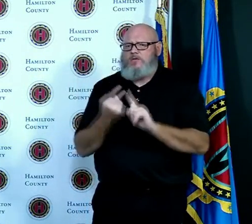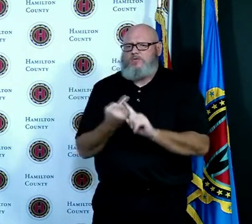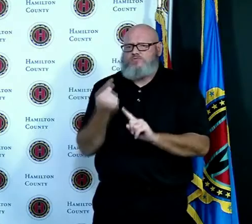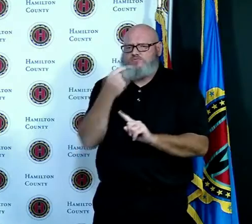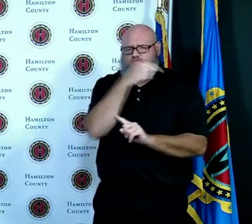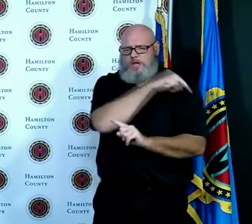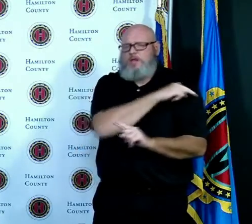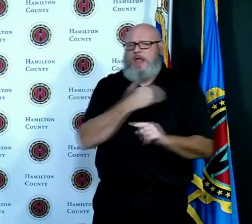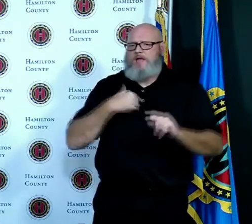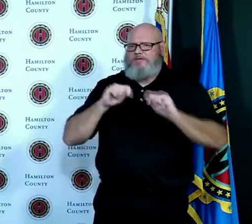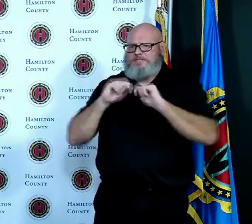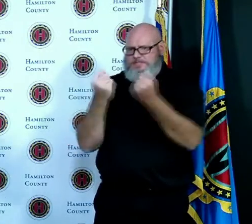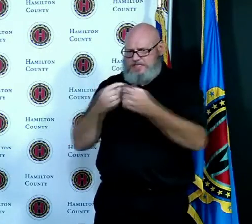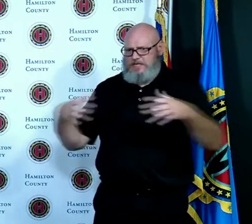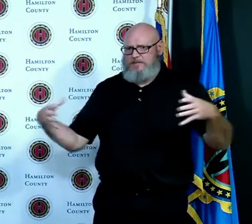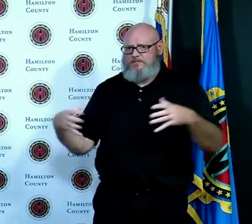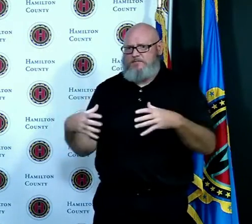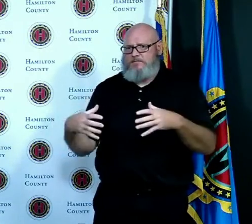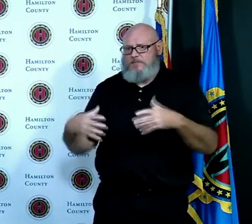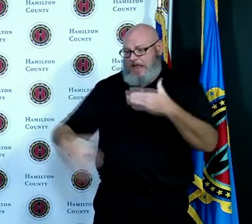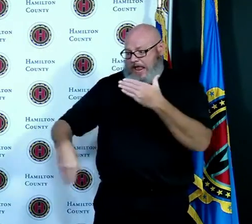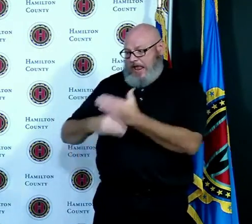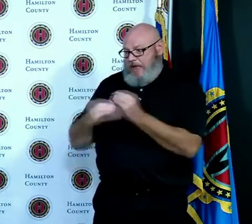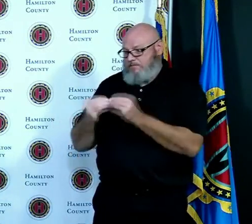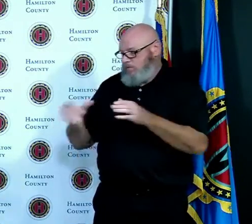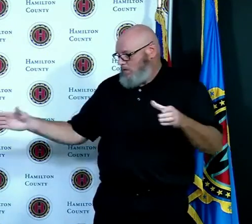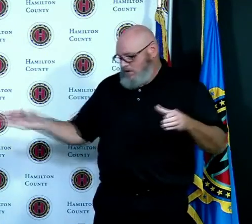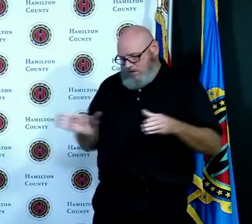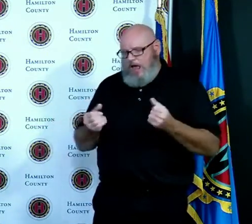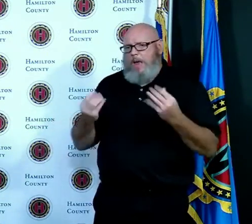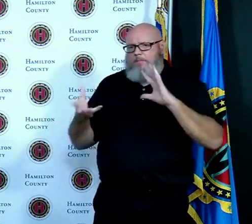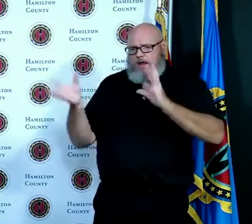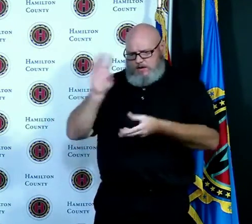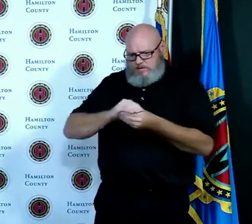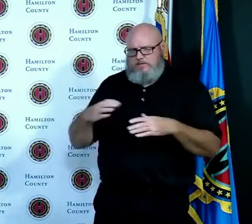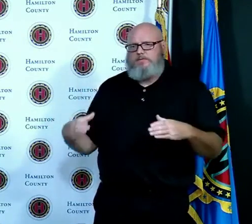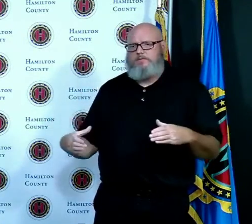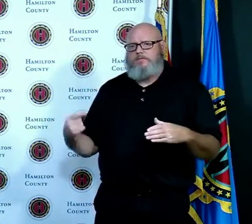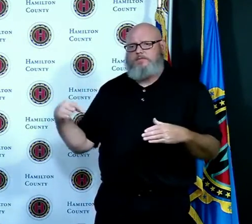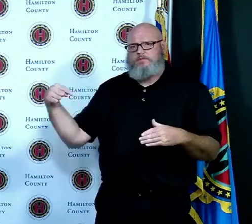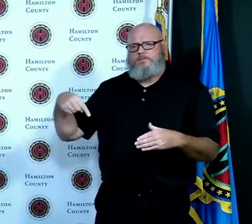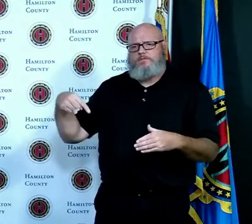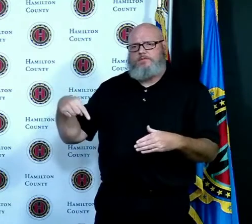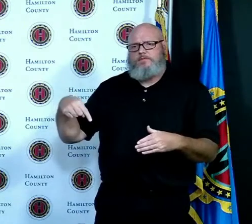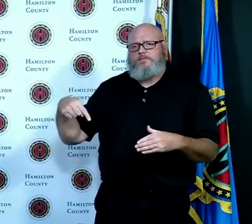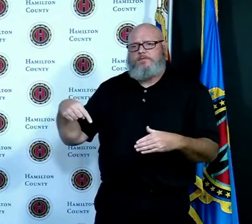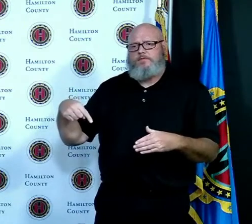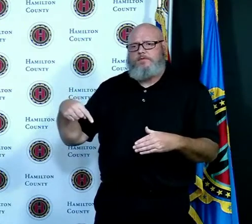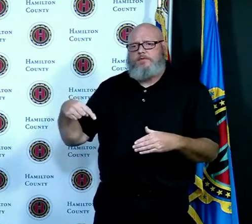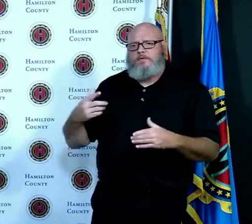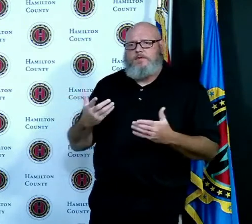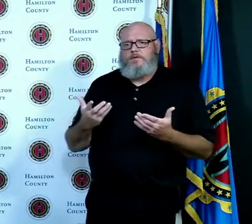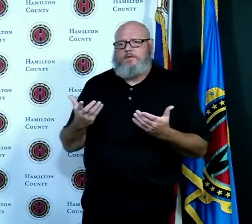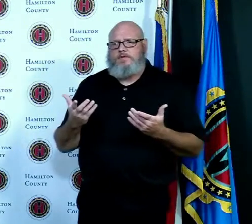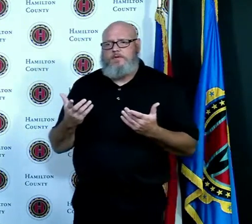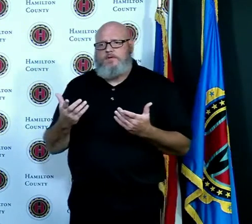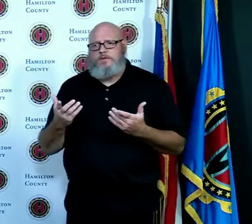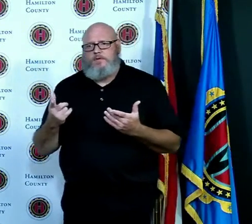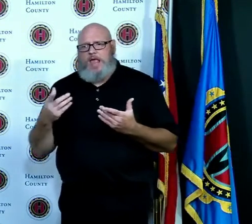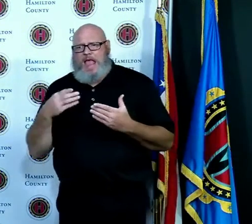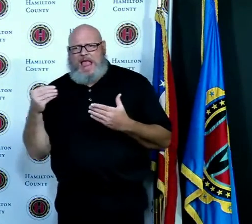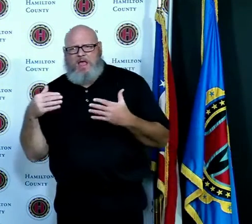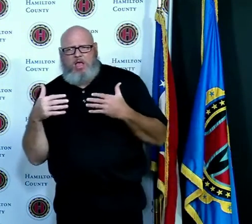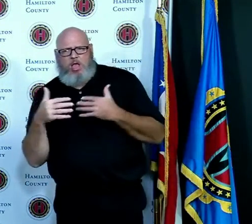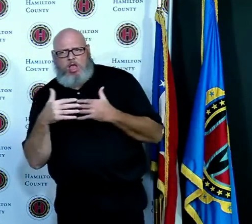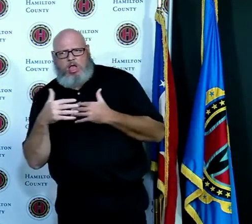do you need? And secondly, what is the number that scares you most right now, and